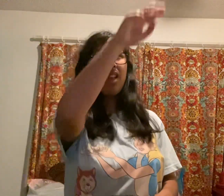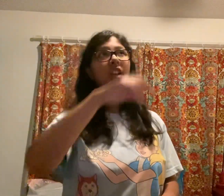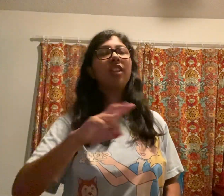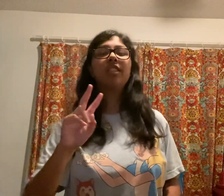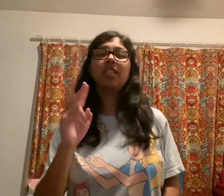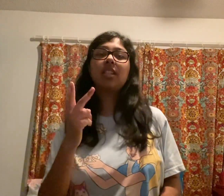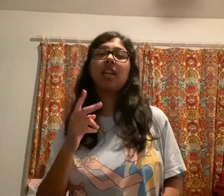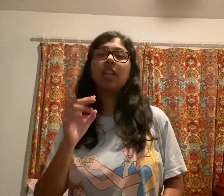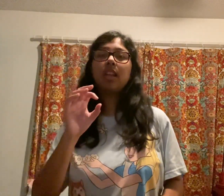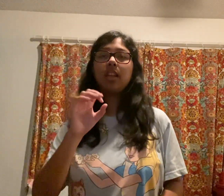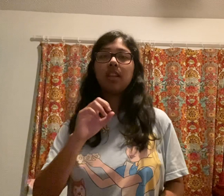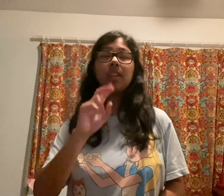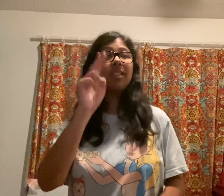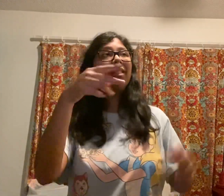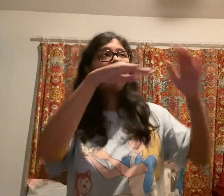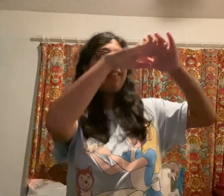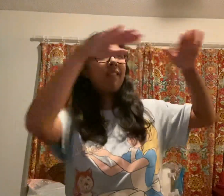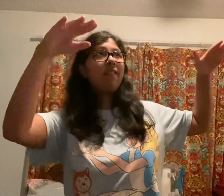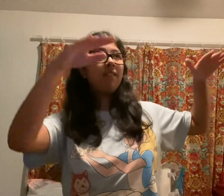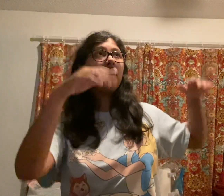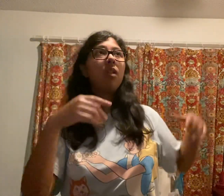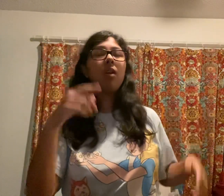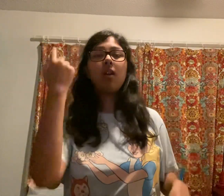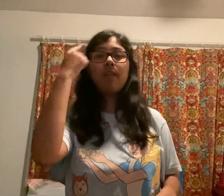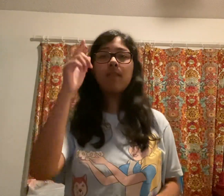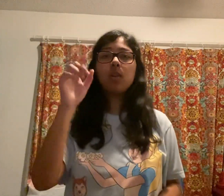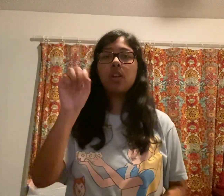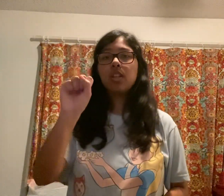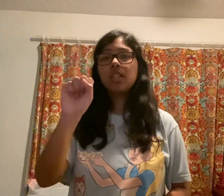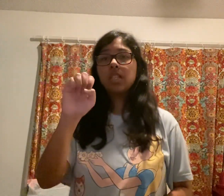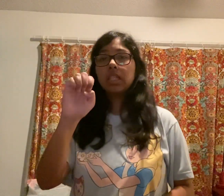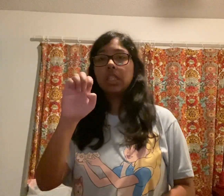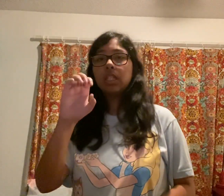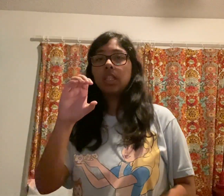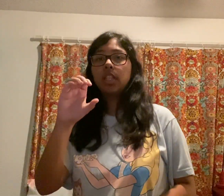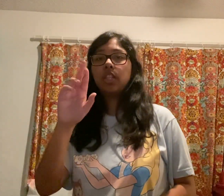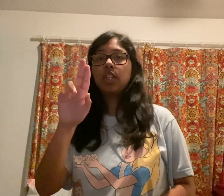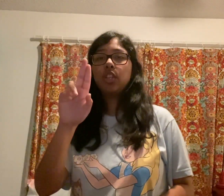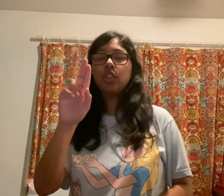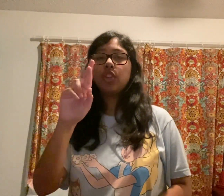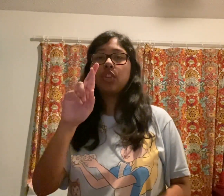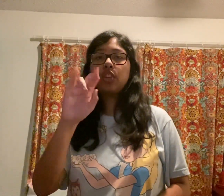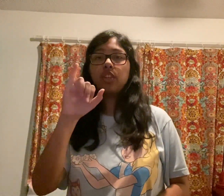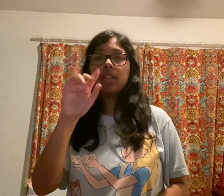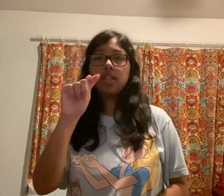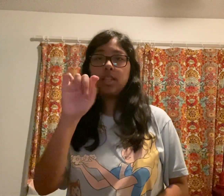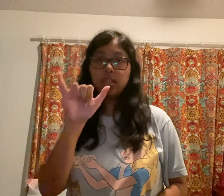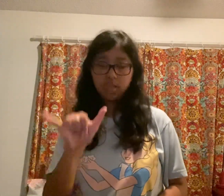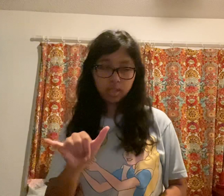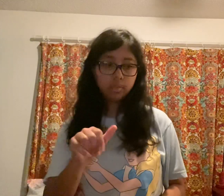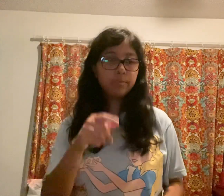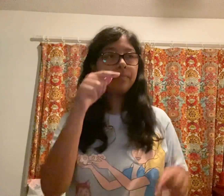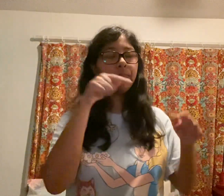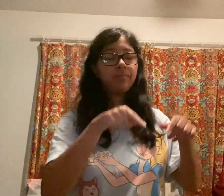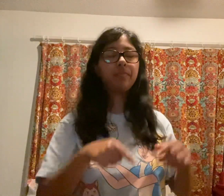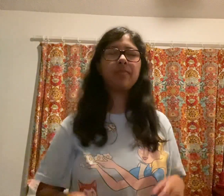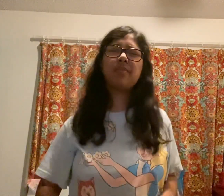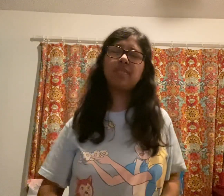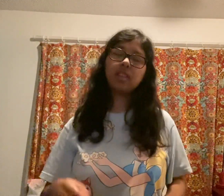any other security items are scrutinized for dangerous items. When going through this checkpoint, laptops must be removed from their carrying